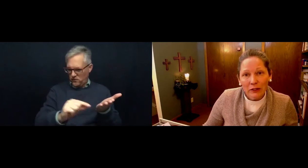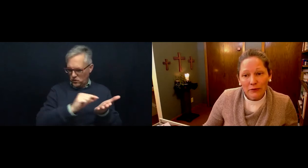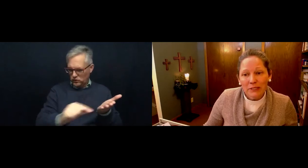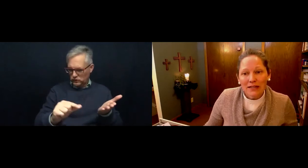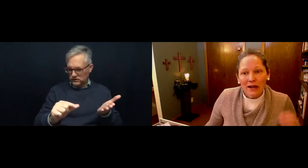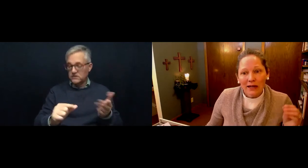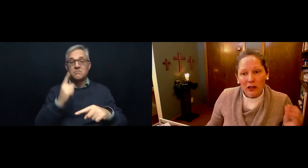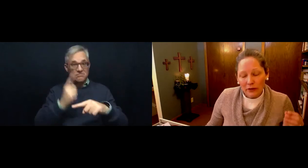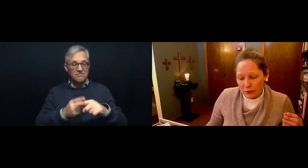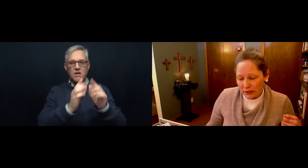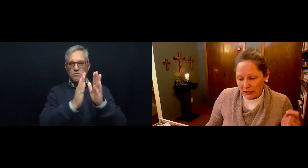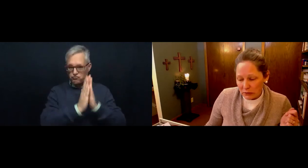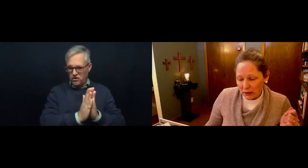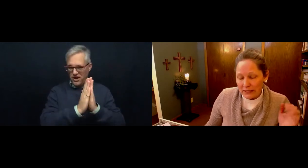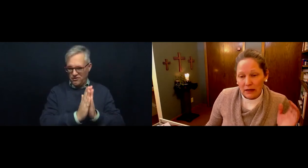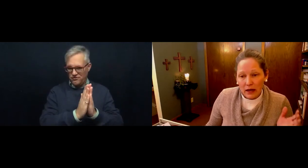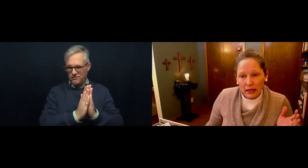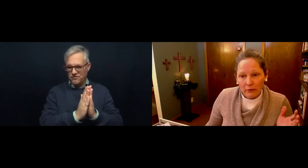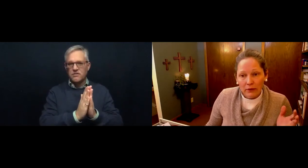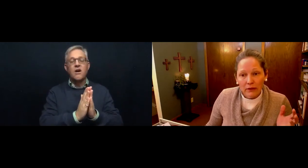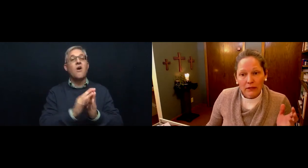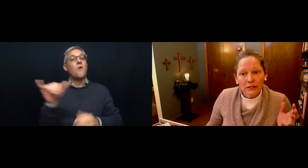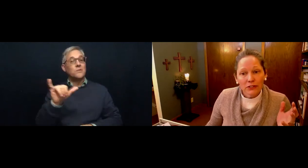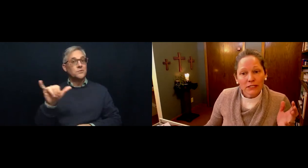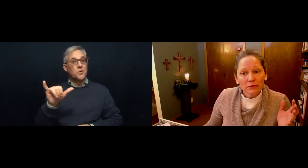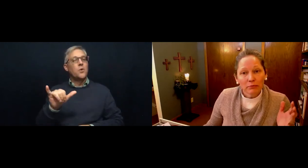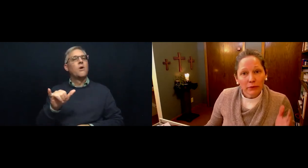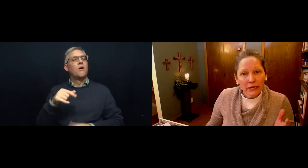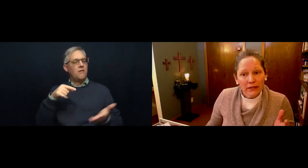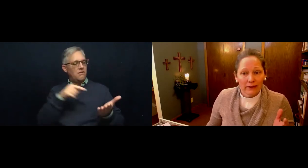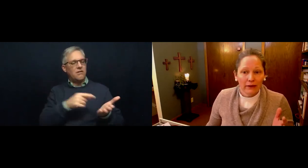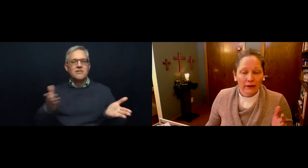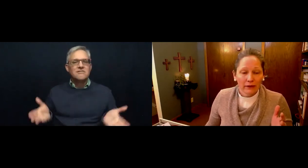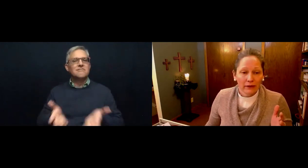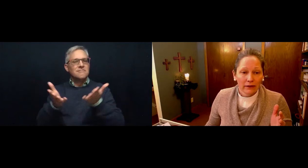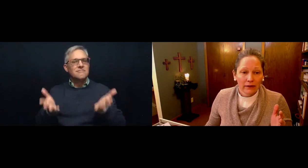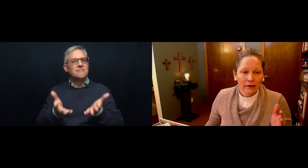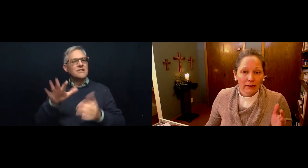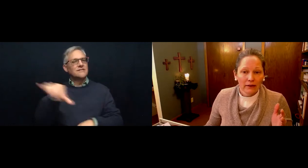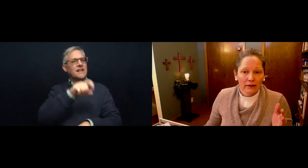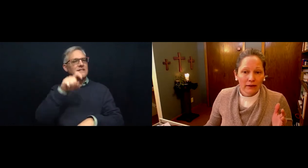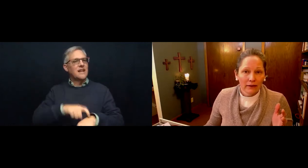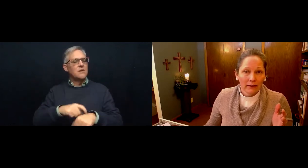And it includes encouragement to spend time just breathing,